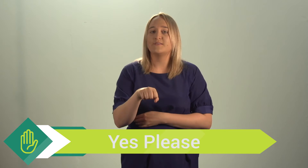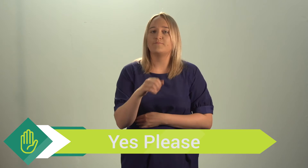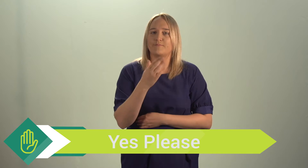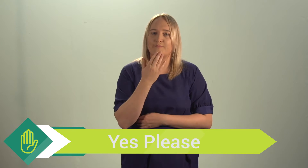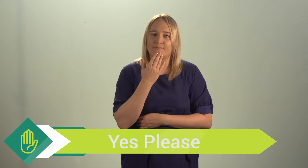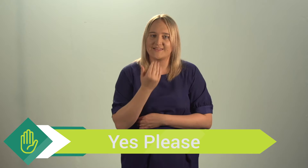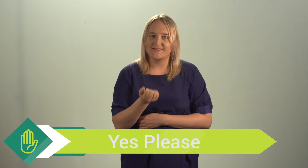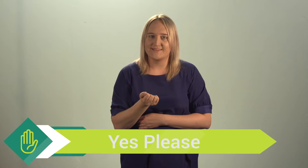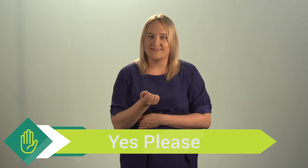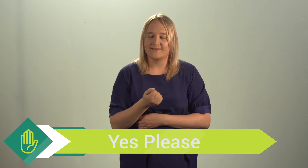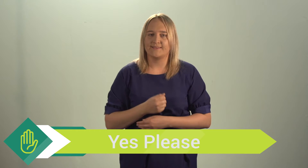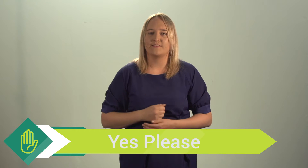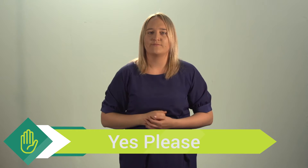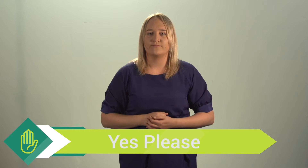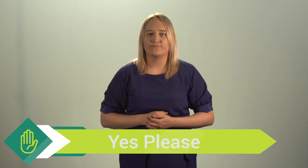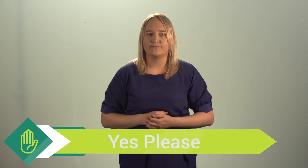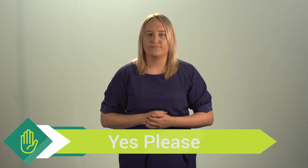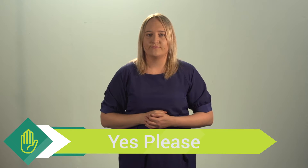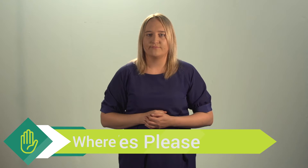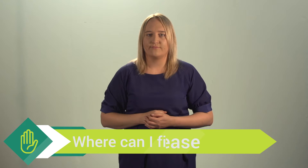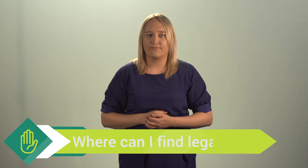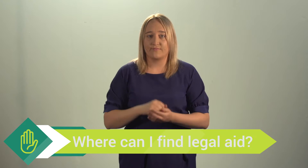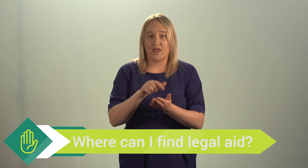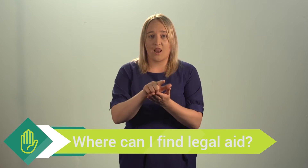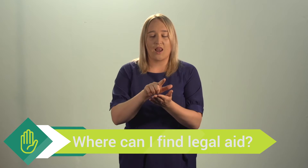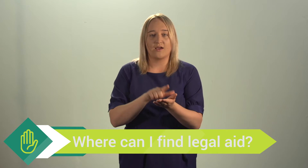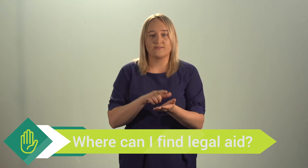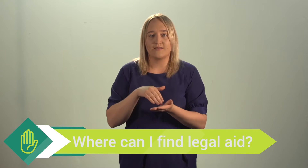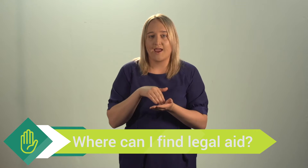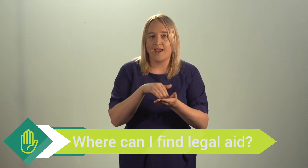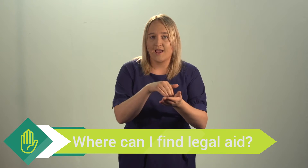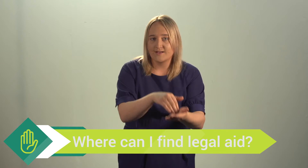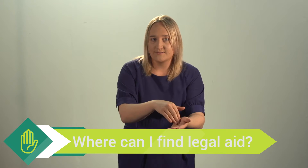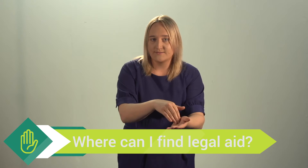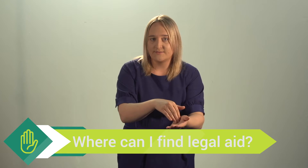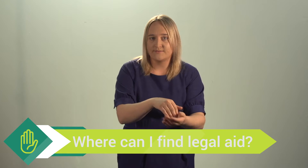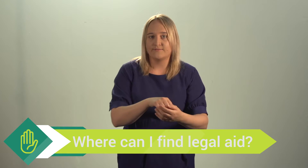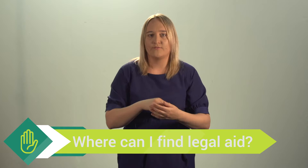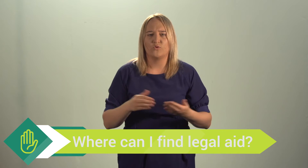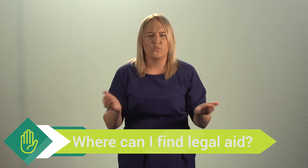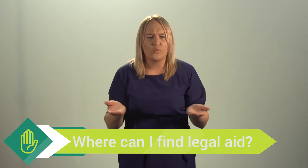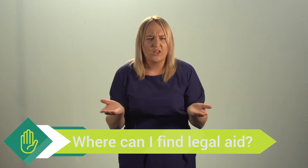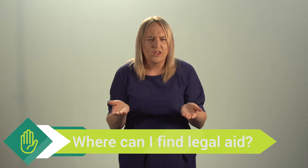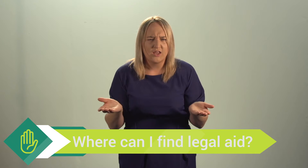Yes, please. Where can I find legal